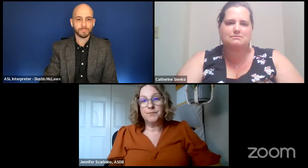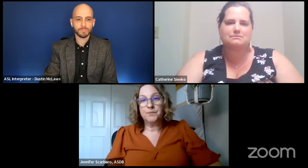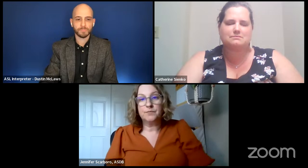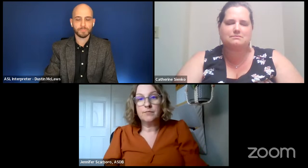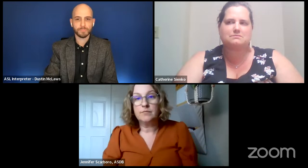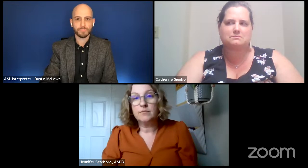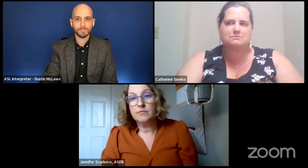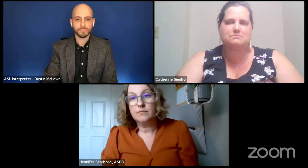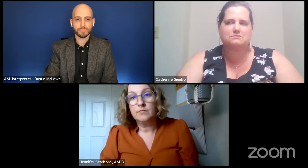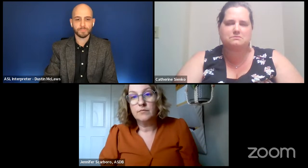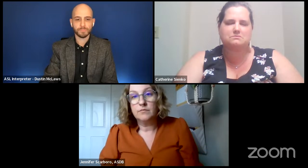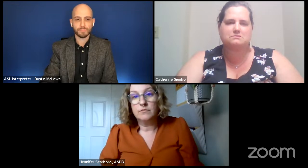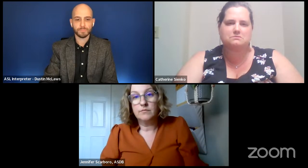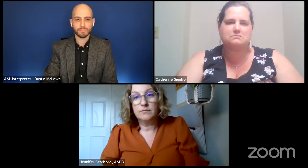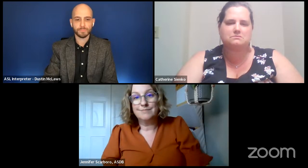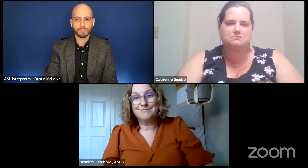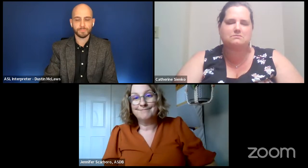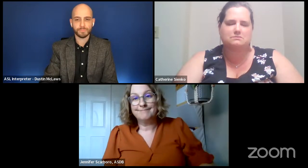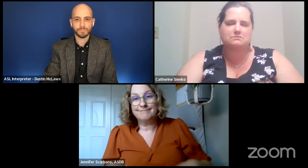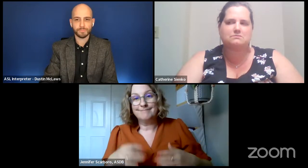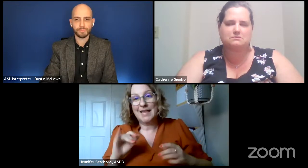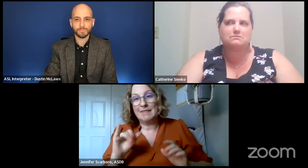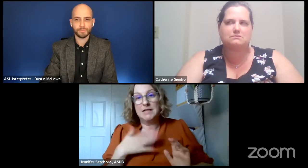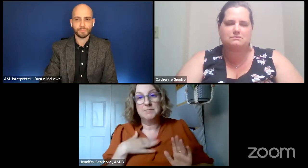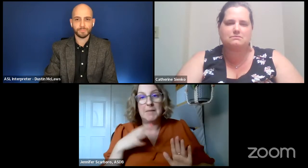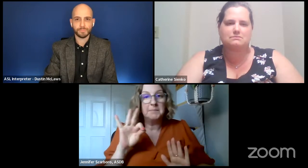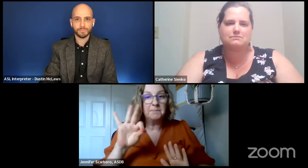if we do ask for additional training.